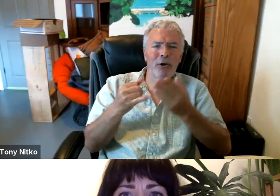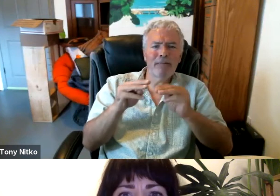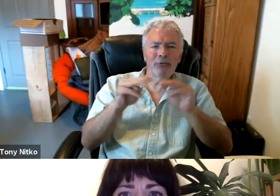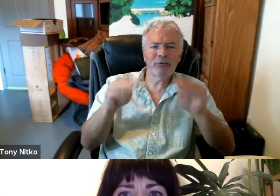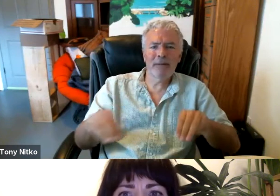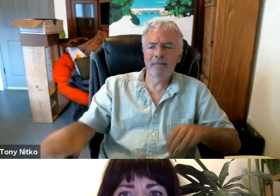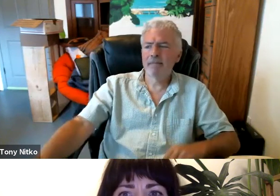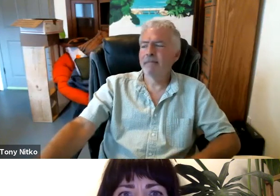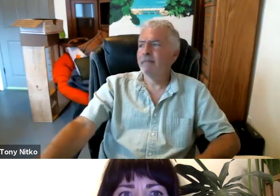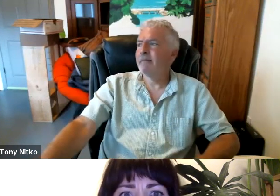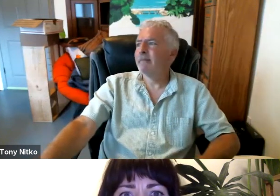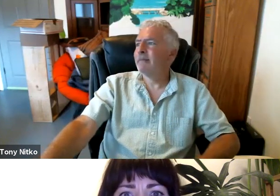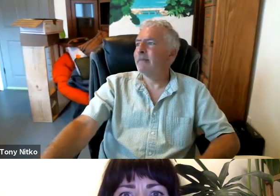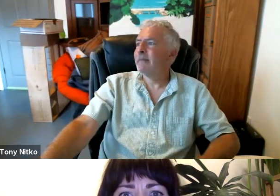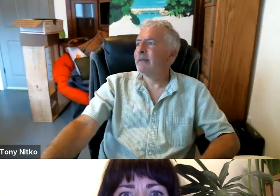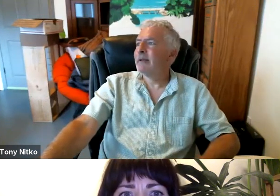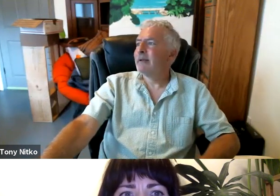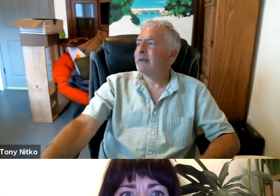display there at the Kemper Art Museum?